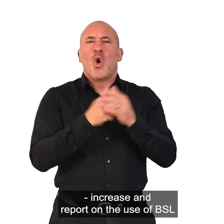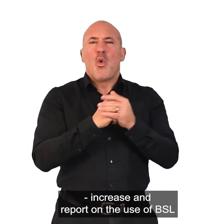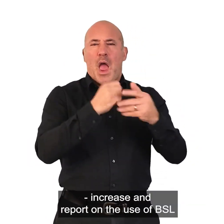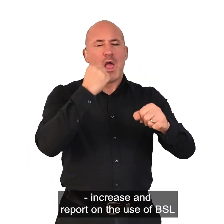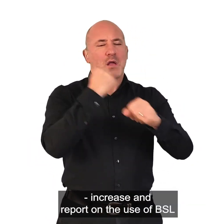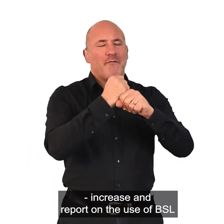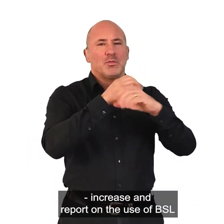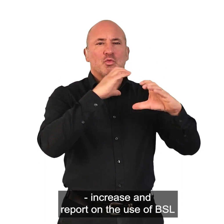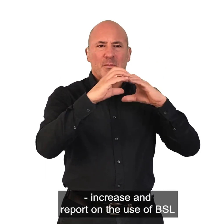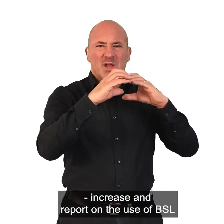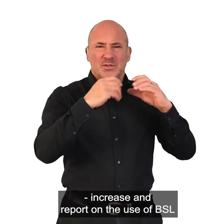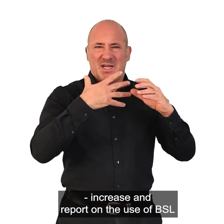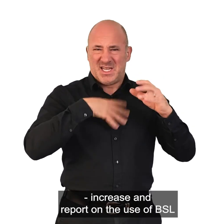increase and report on the use of BSL